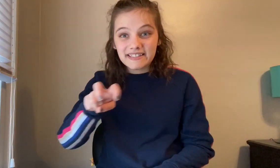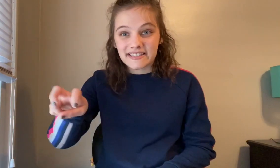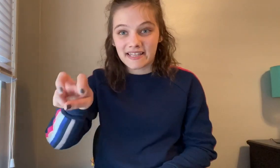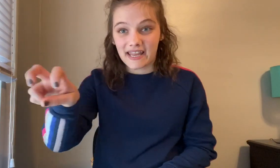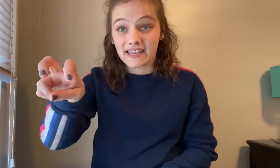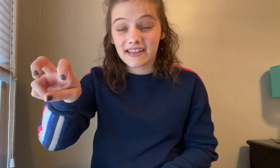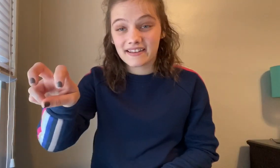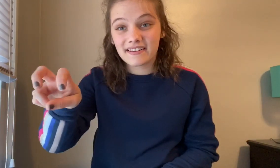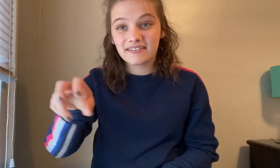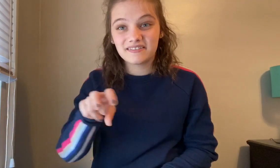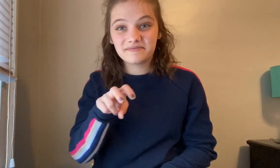Snake.